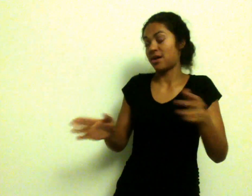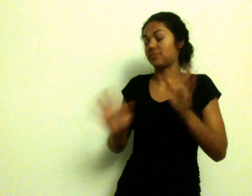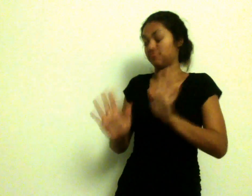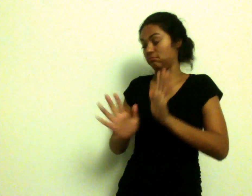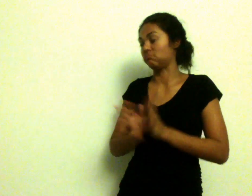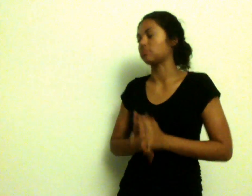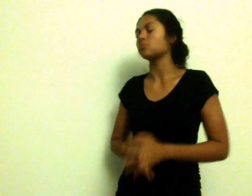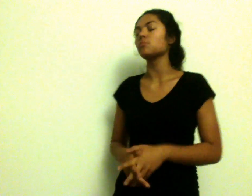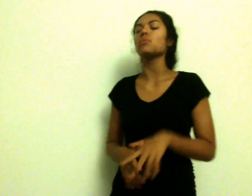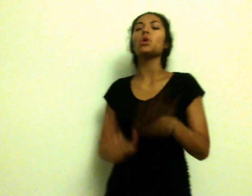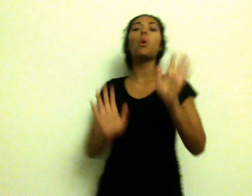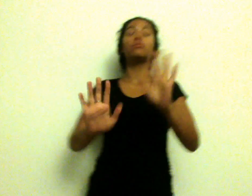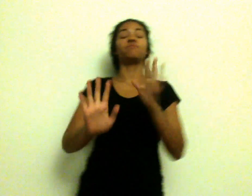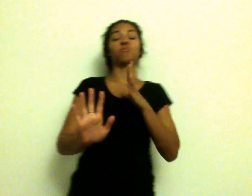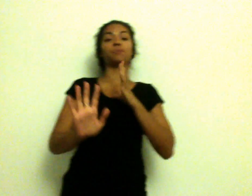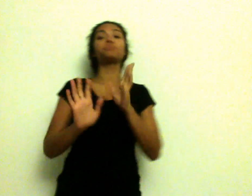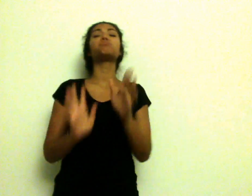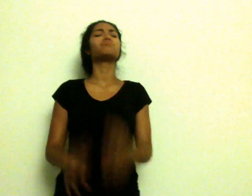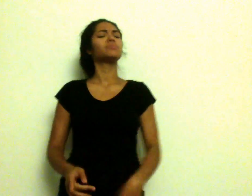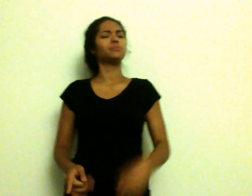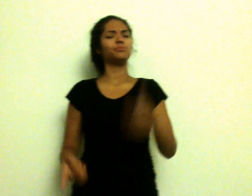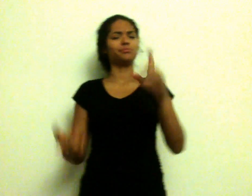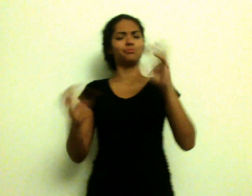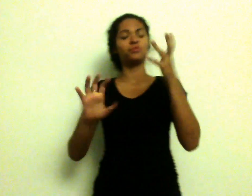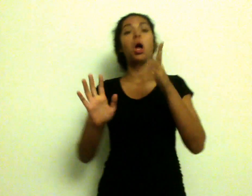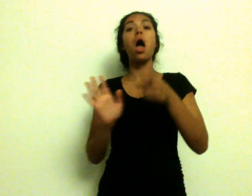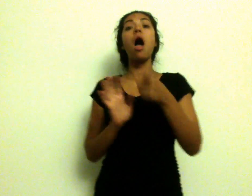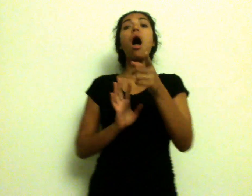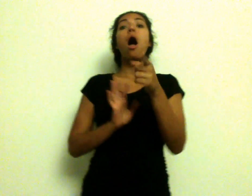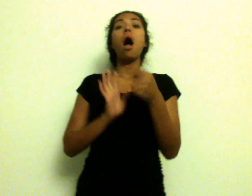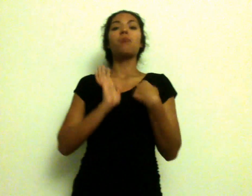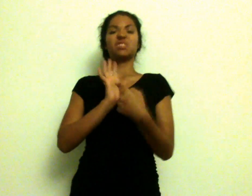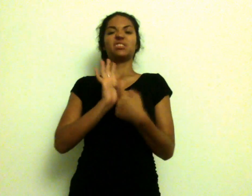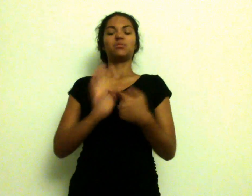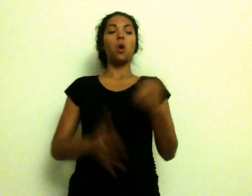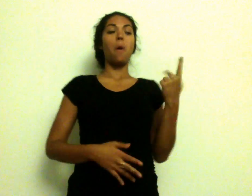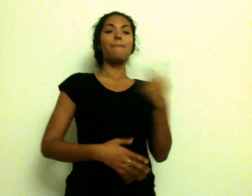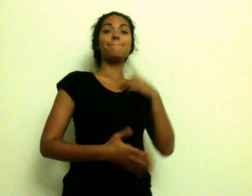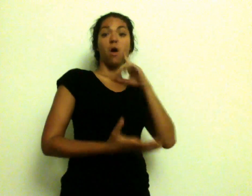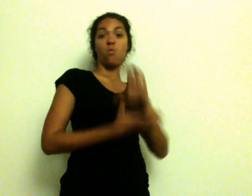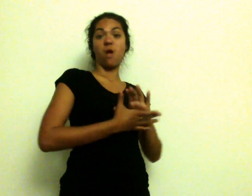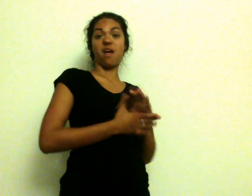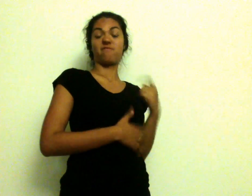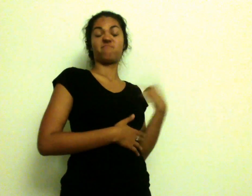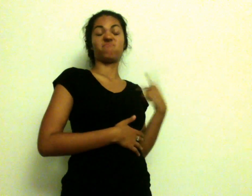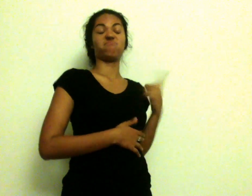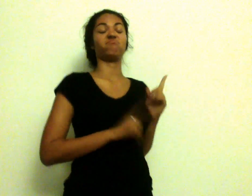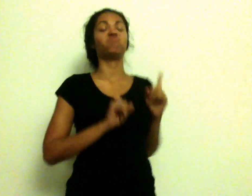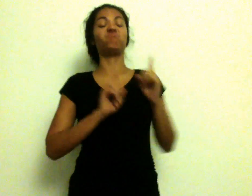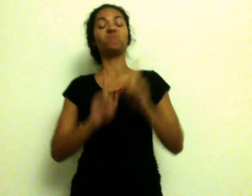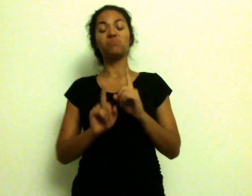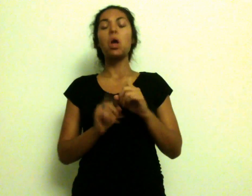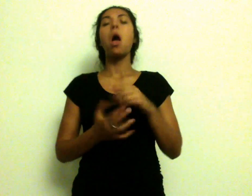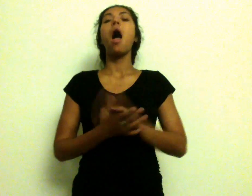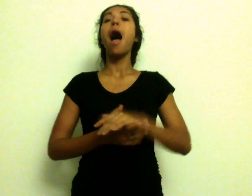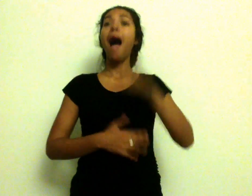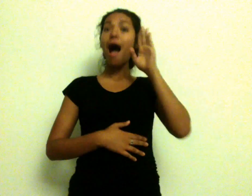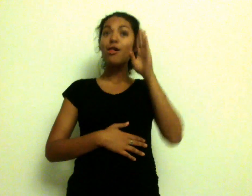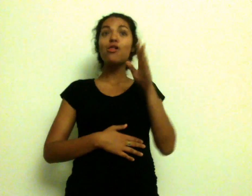were to bump into me that morning along with my wife and you said to me, hi Ravi and Margie, nice to meet you. And you